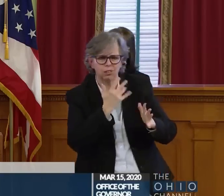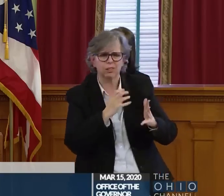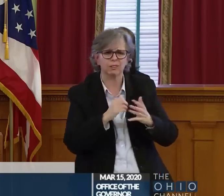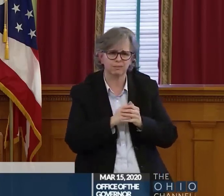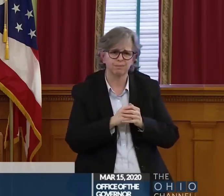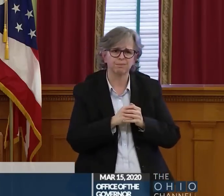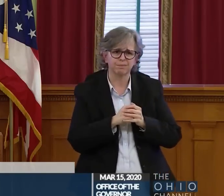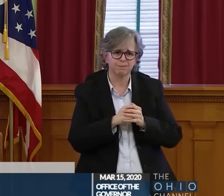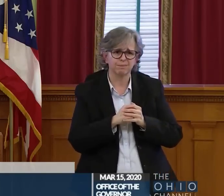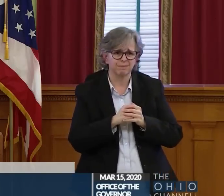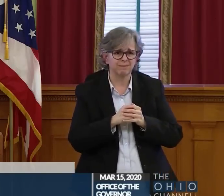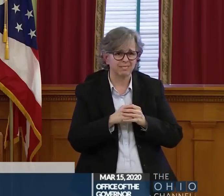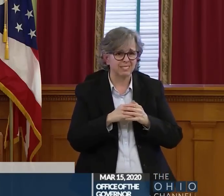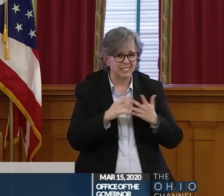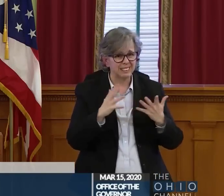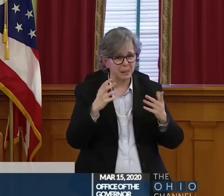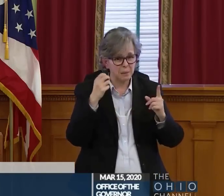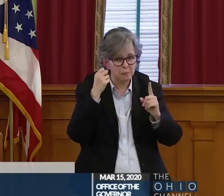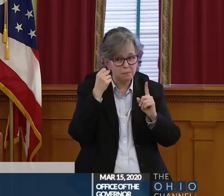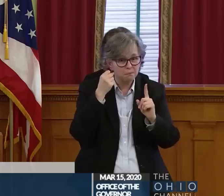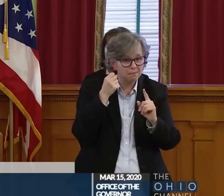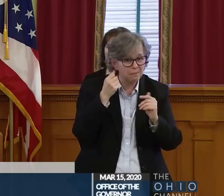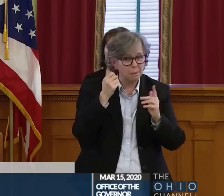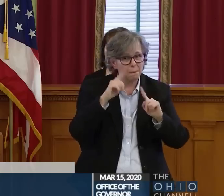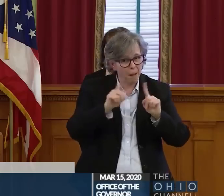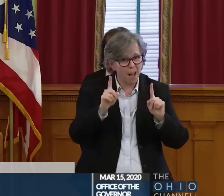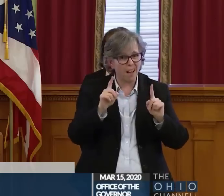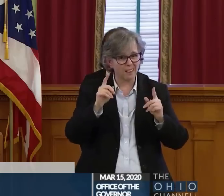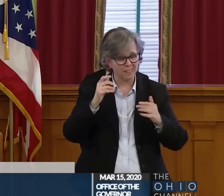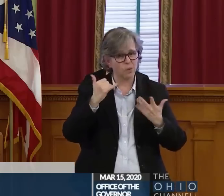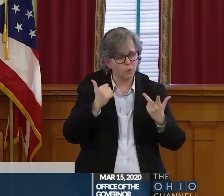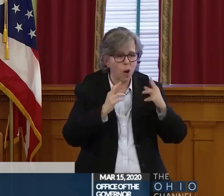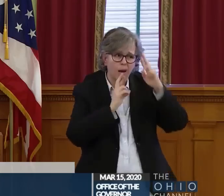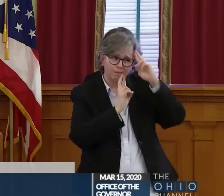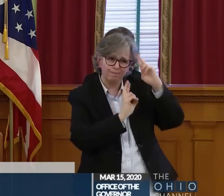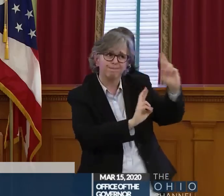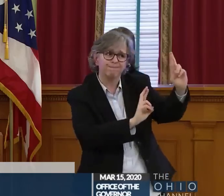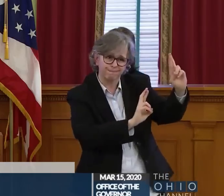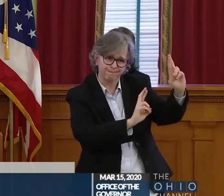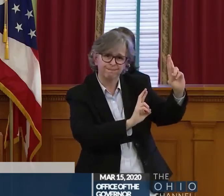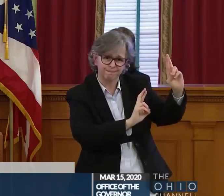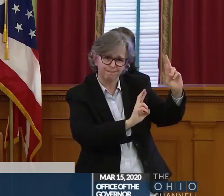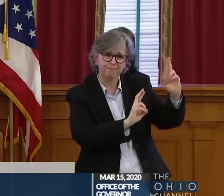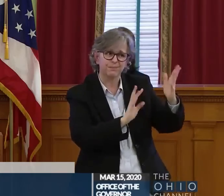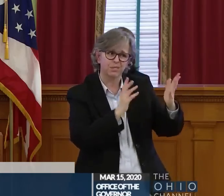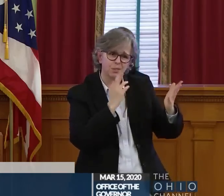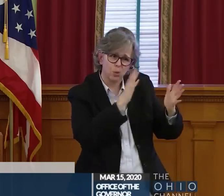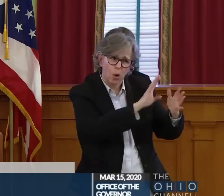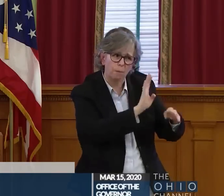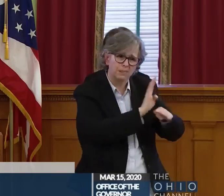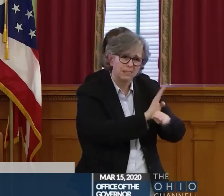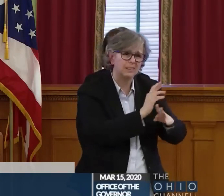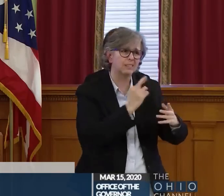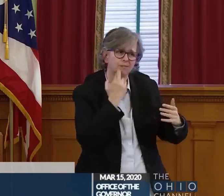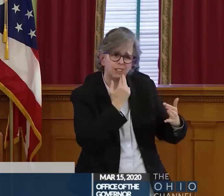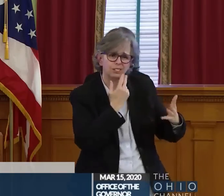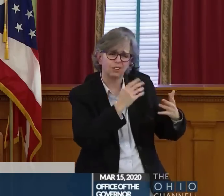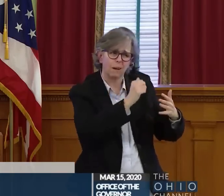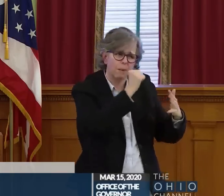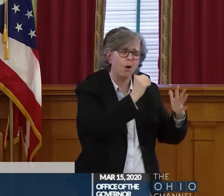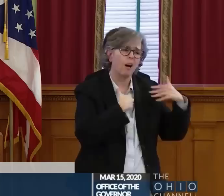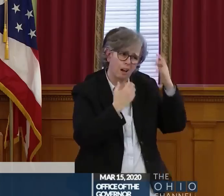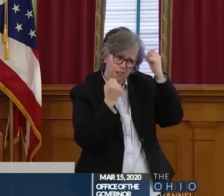impactful from the standpoint of health benefits, and also helped us work through how we